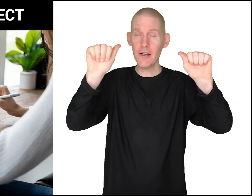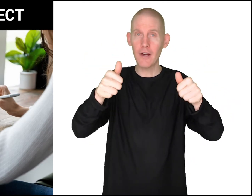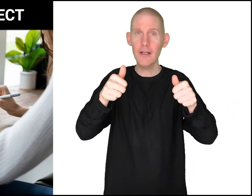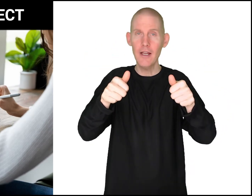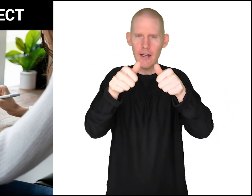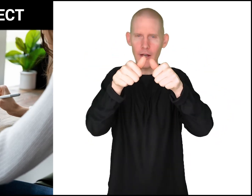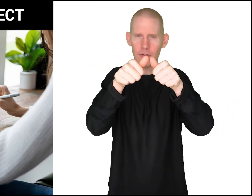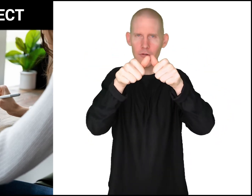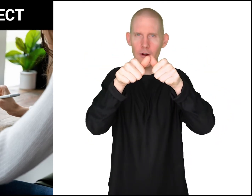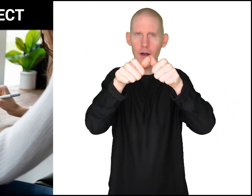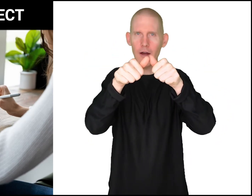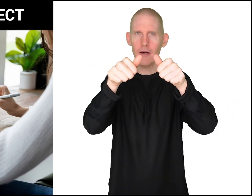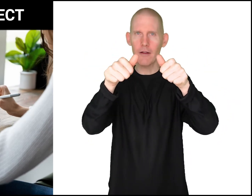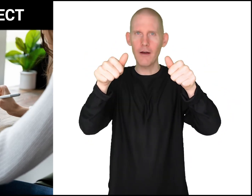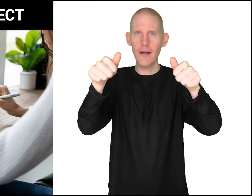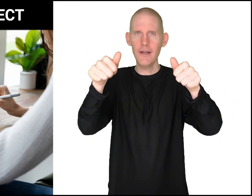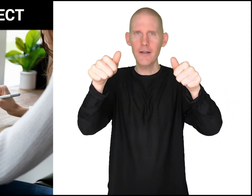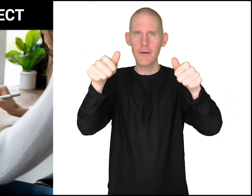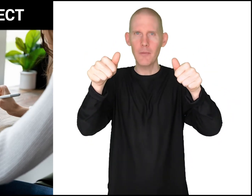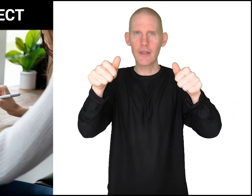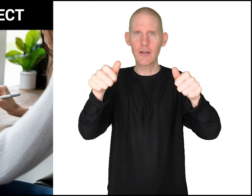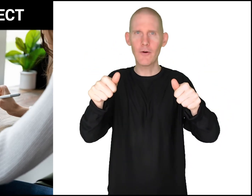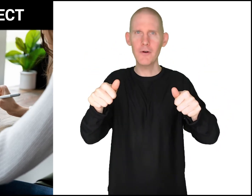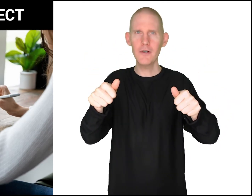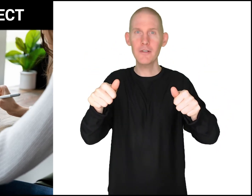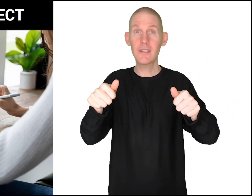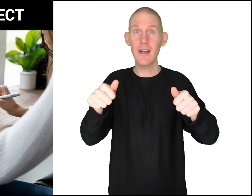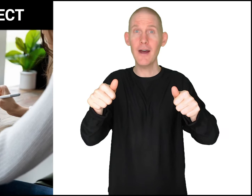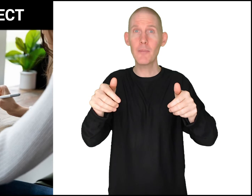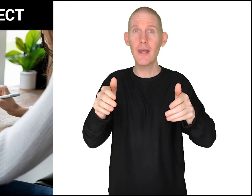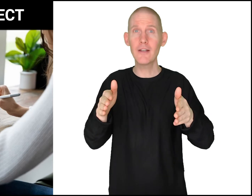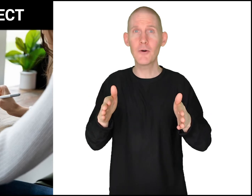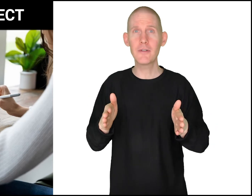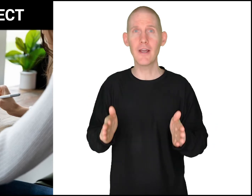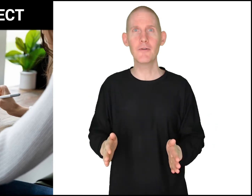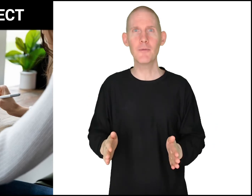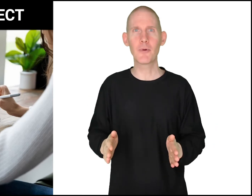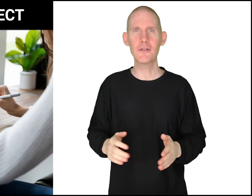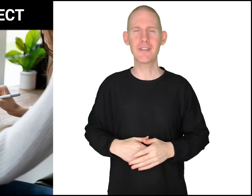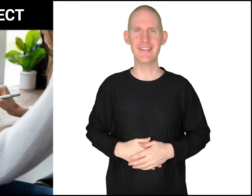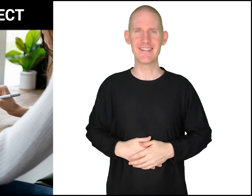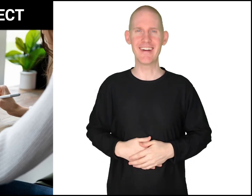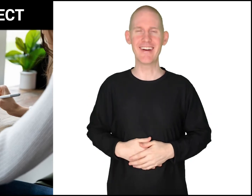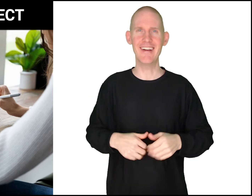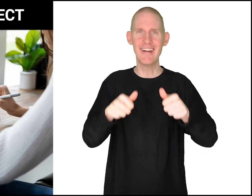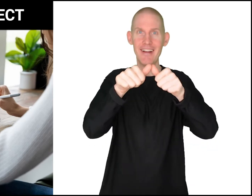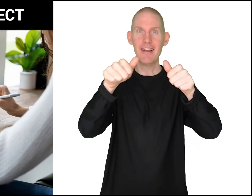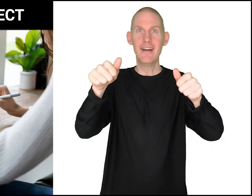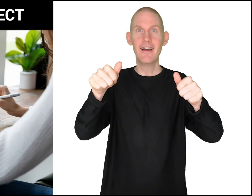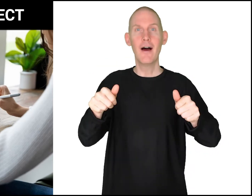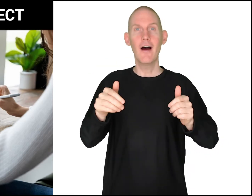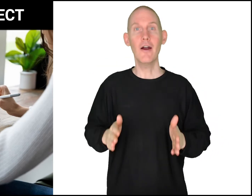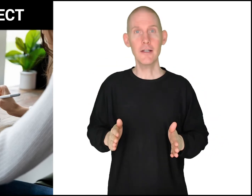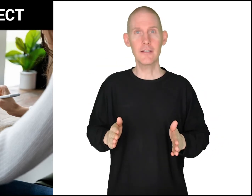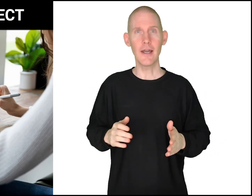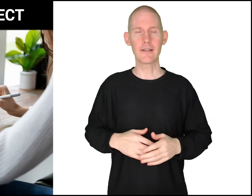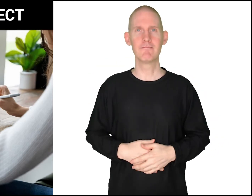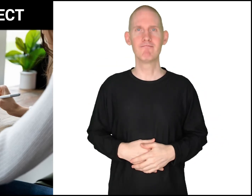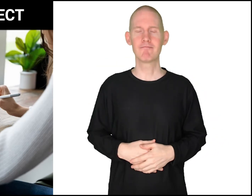right? Now draw a line, make the corner stop and go down to person, all right? Architect. All